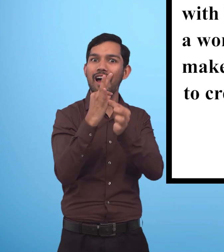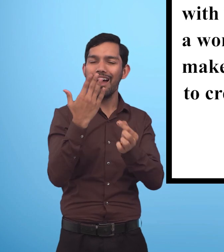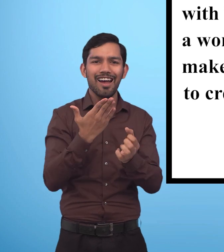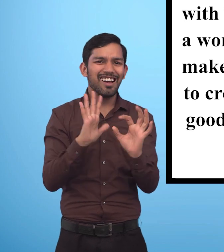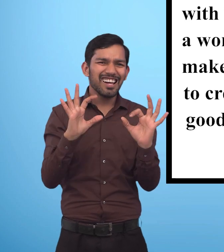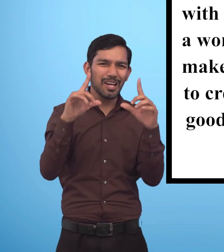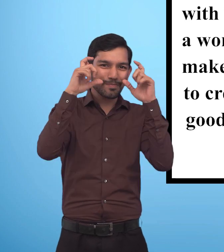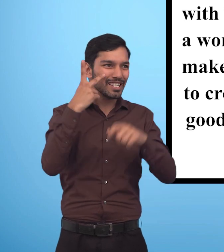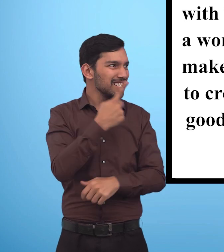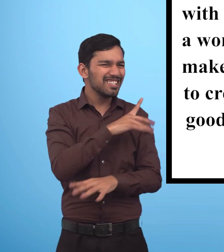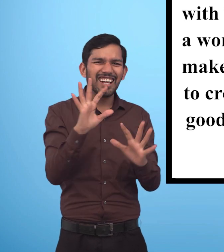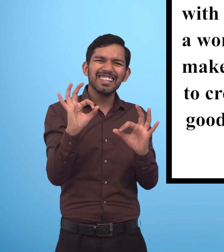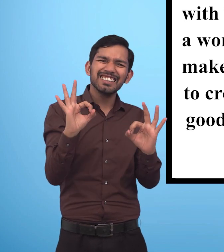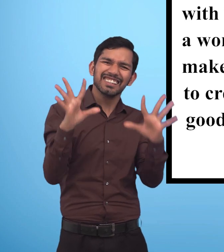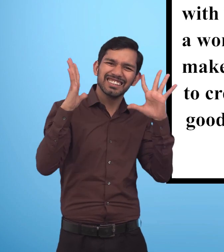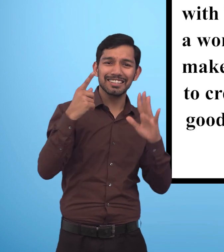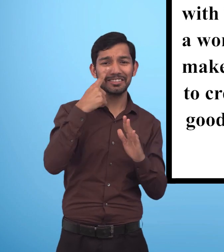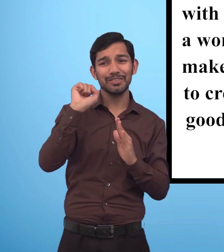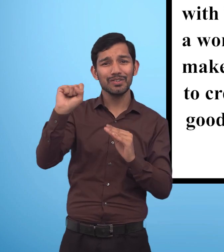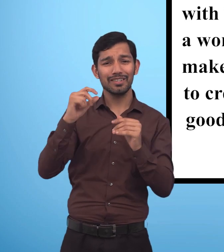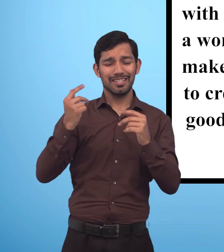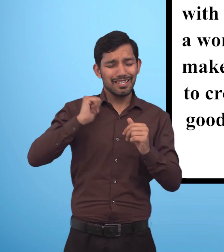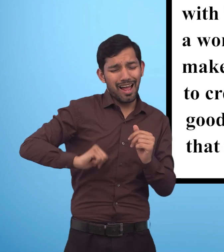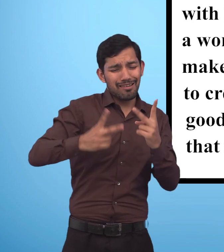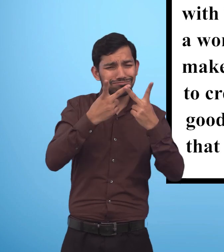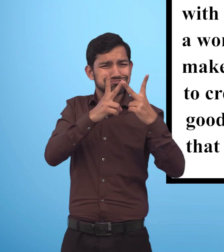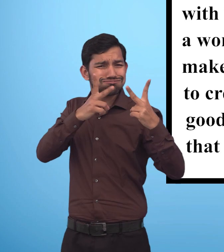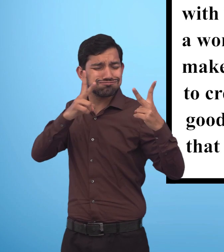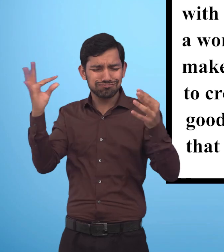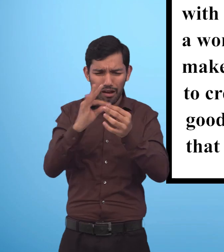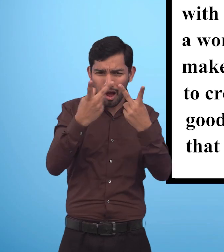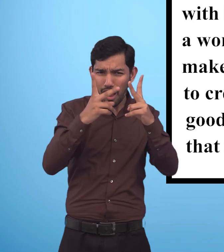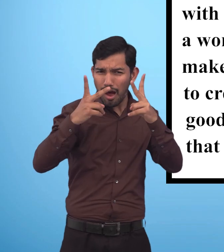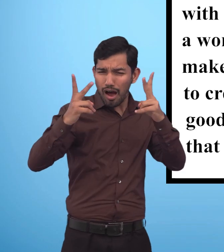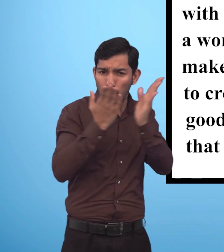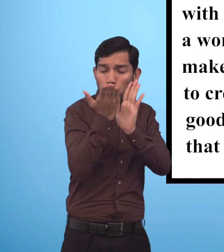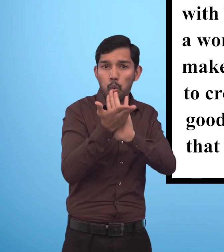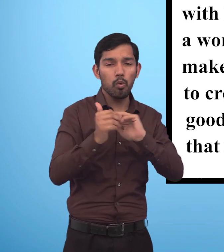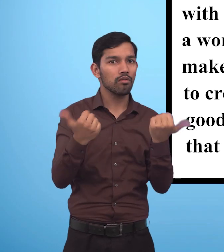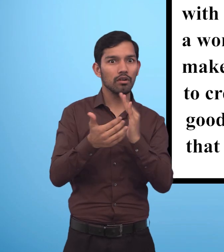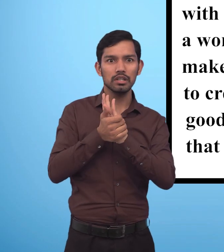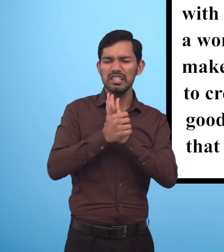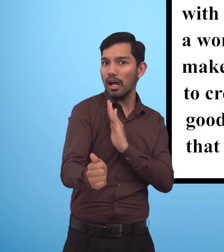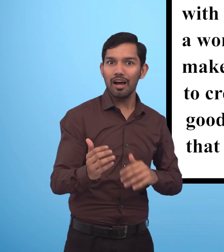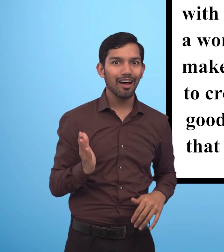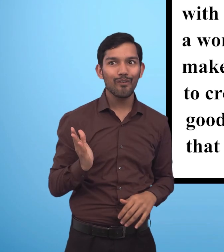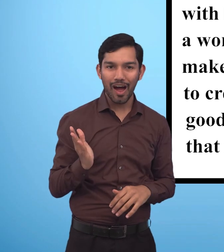She's very good at Kathiawar embroidery, a style that needs a lot of skill.